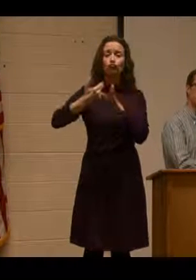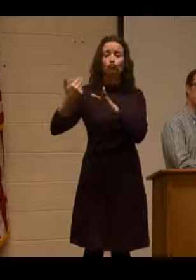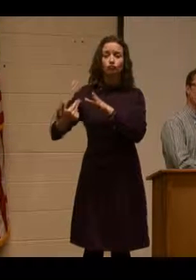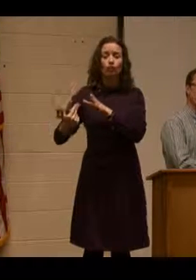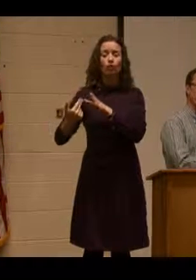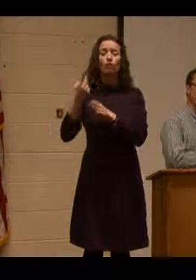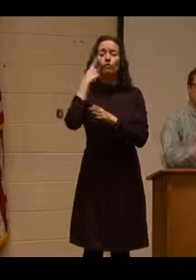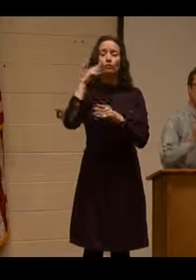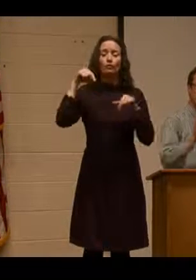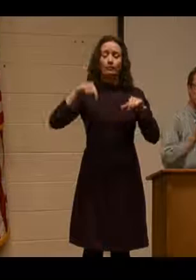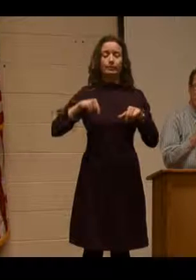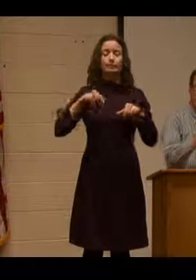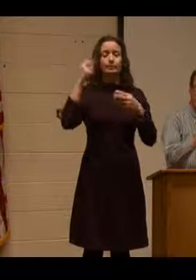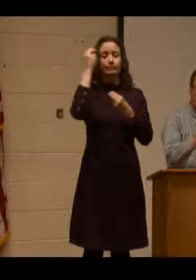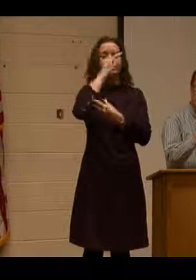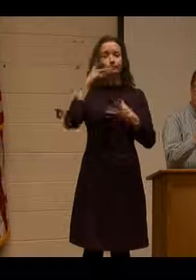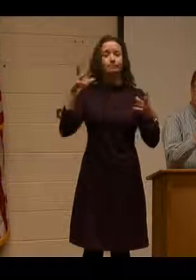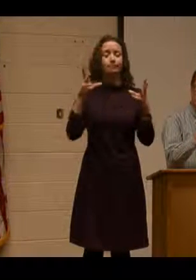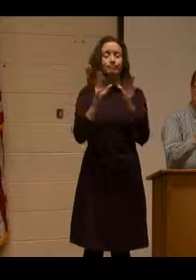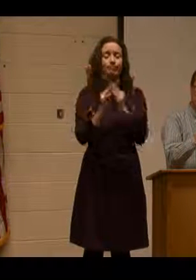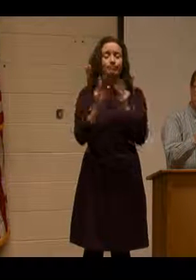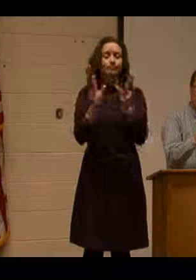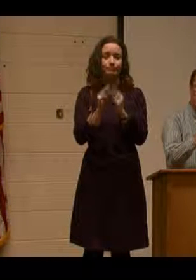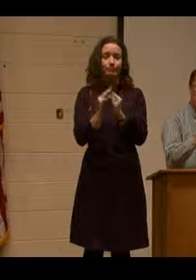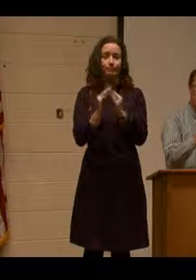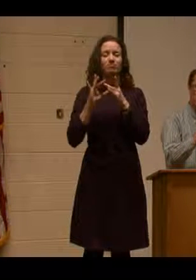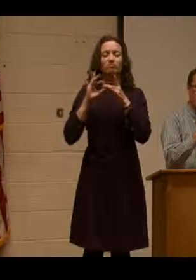night about, because